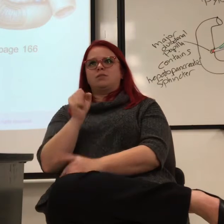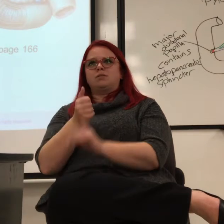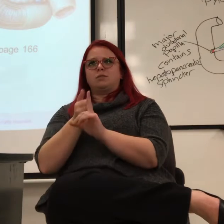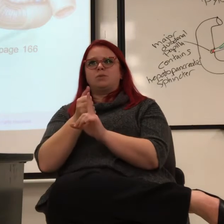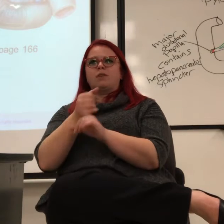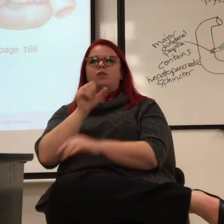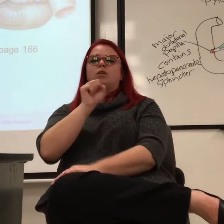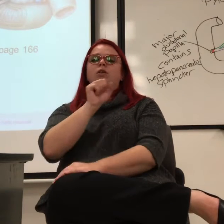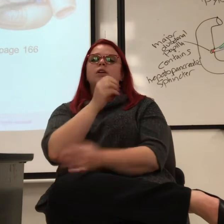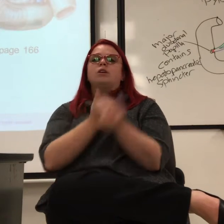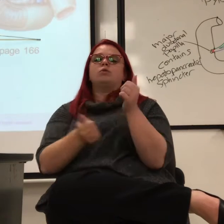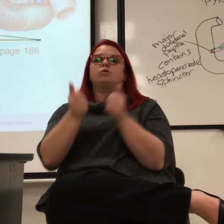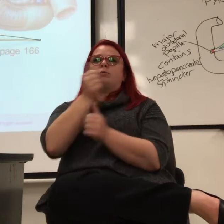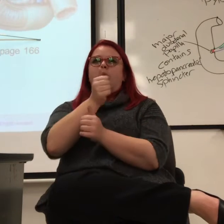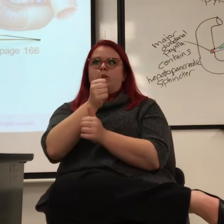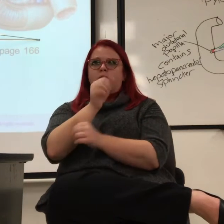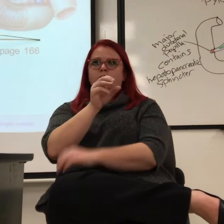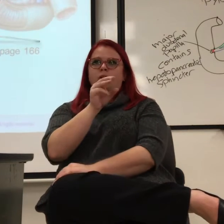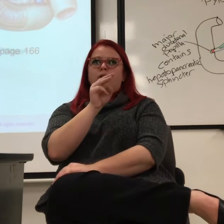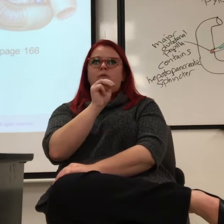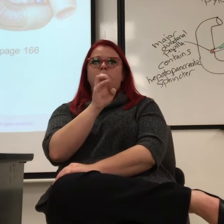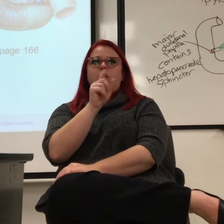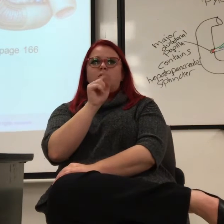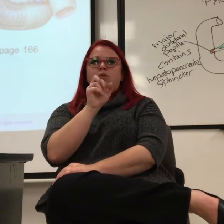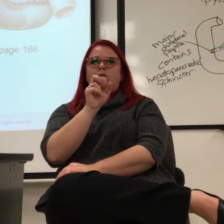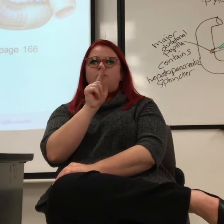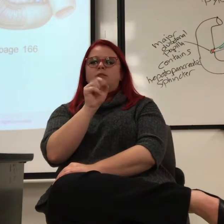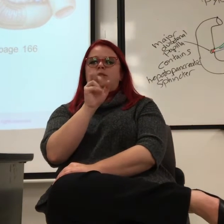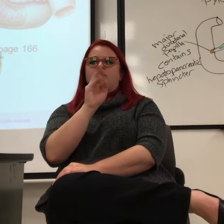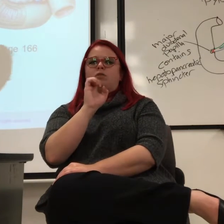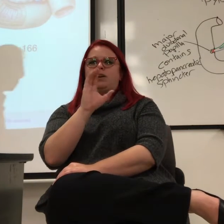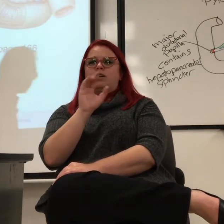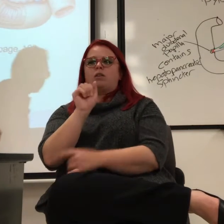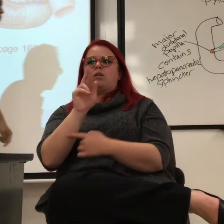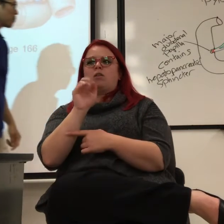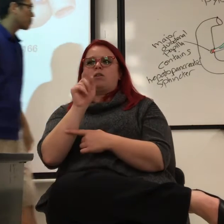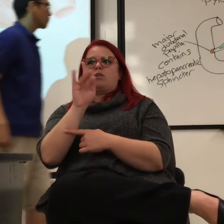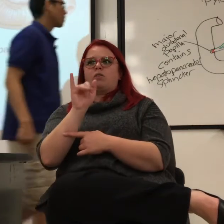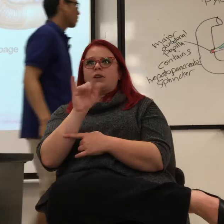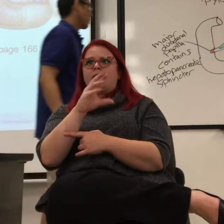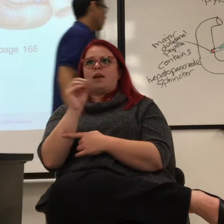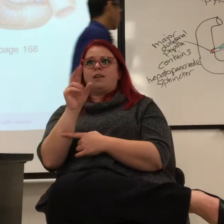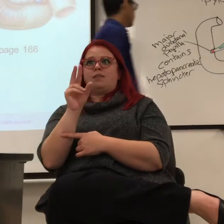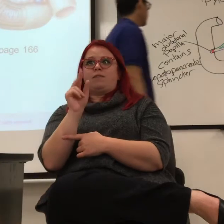artery and vein. They go over the duodenum. Always look for that.